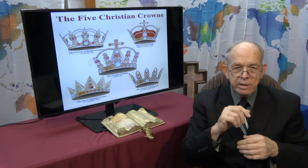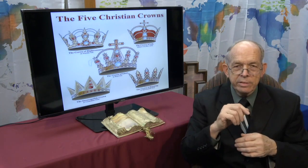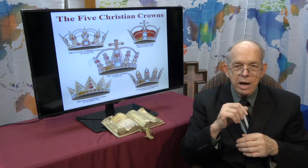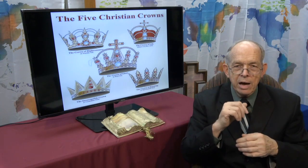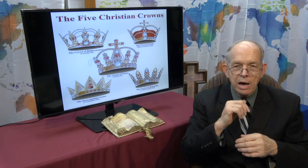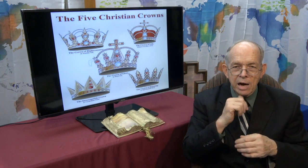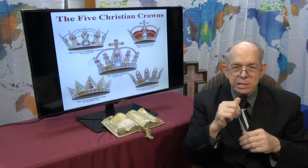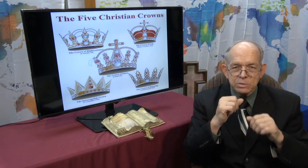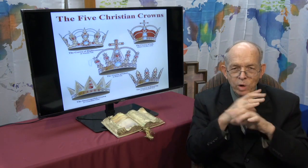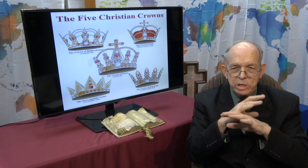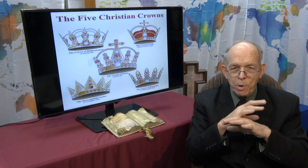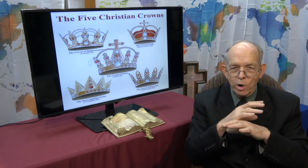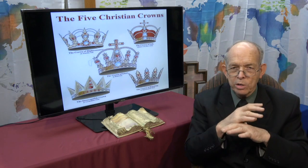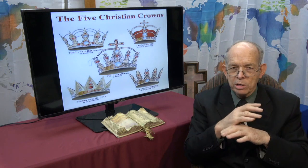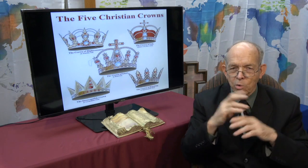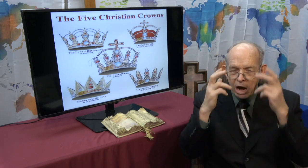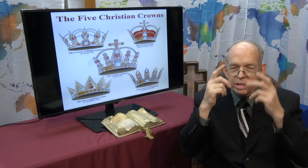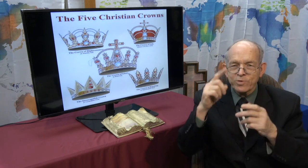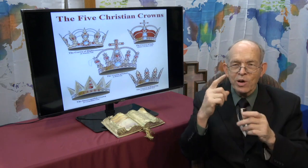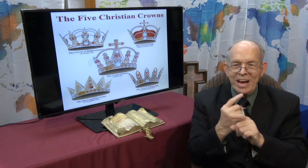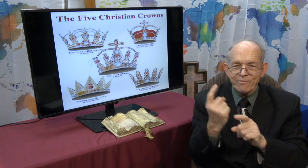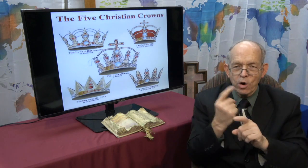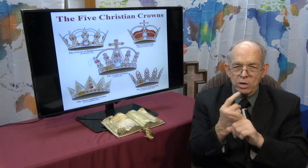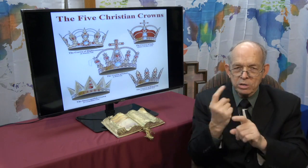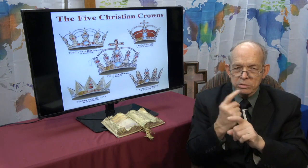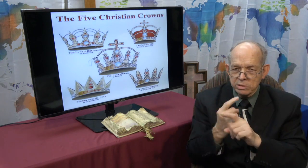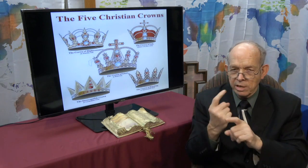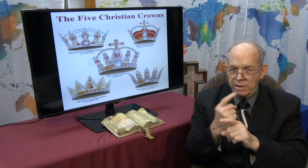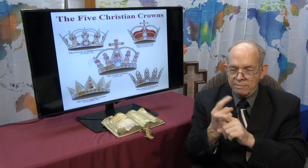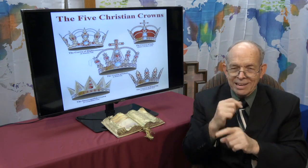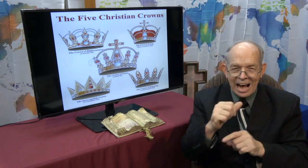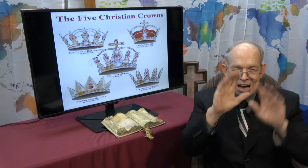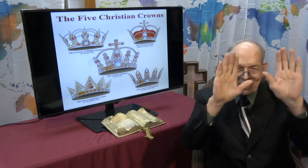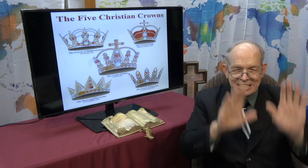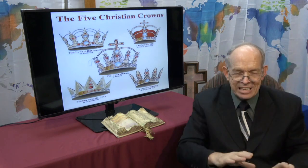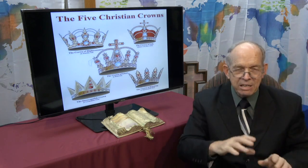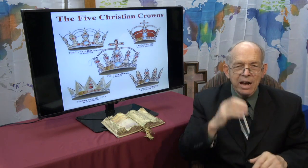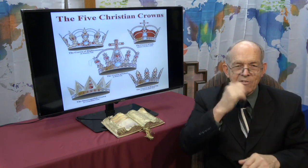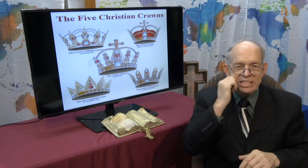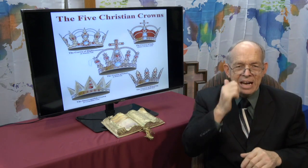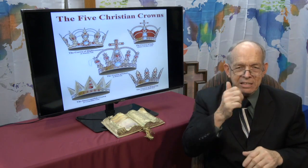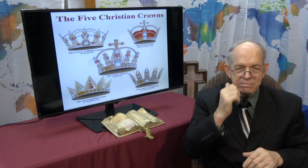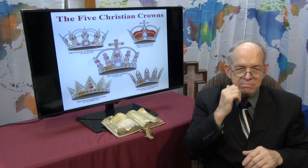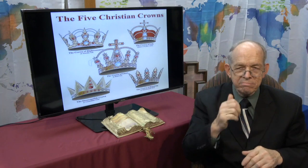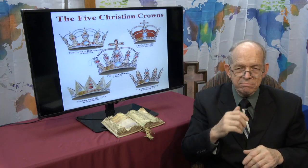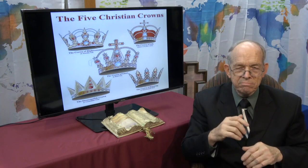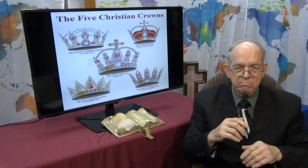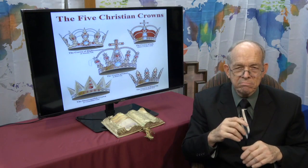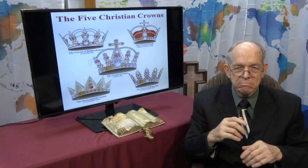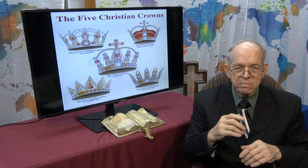The unbreakable, while the first paper. Not happy journey, every day.